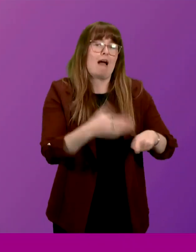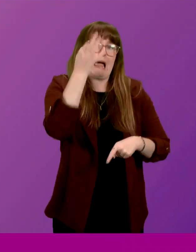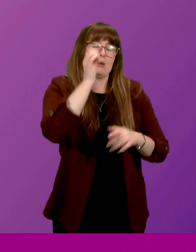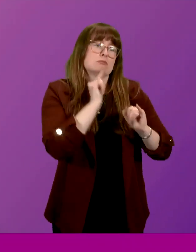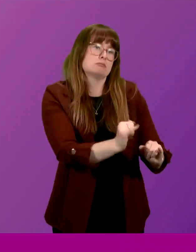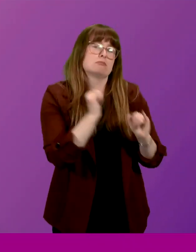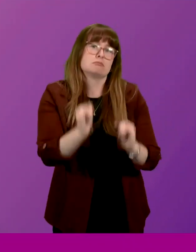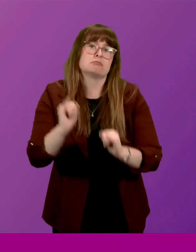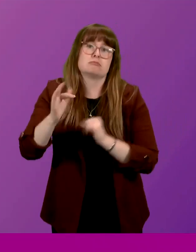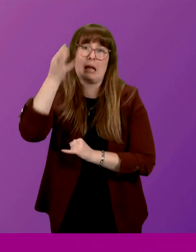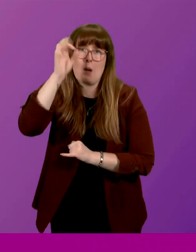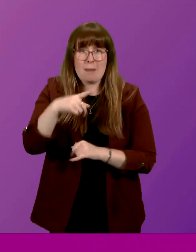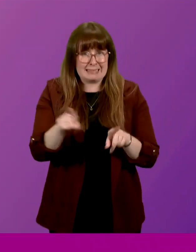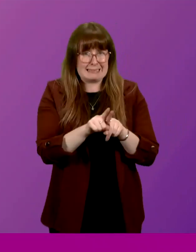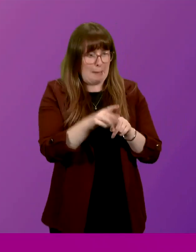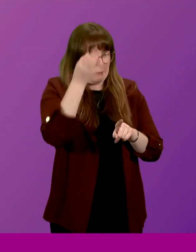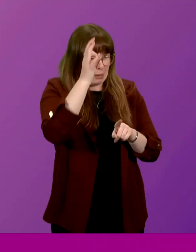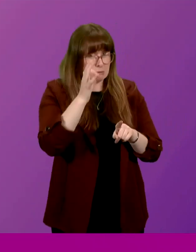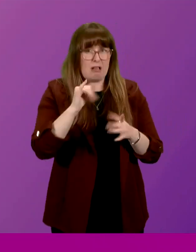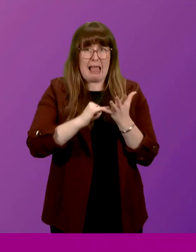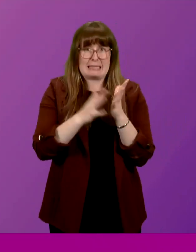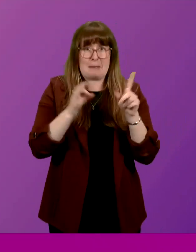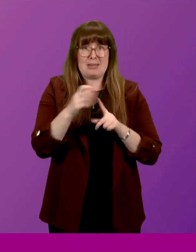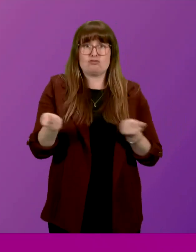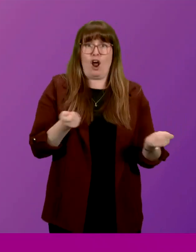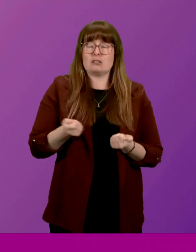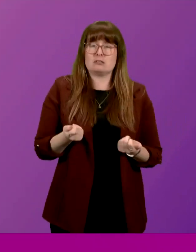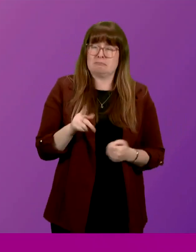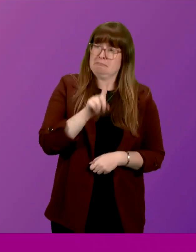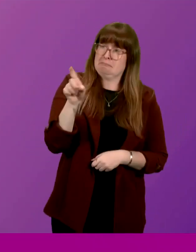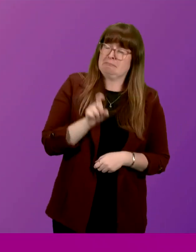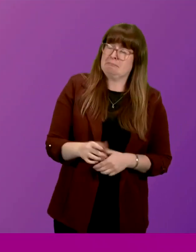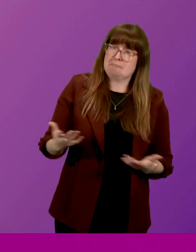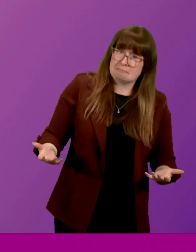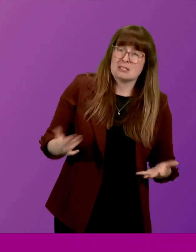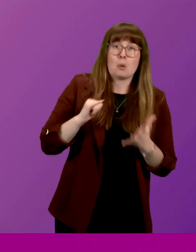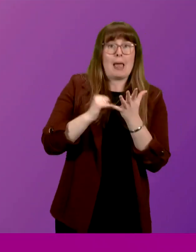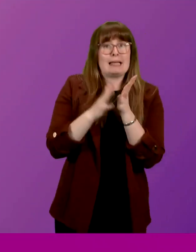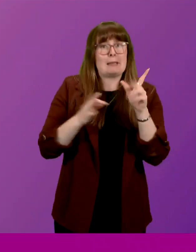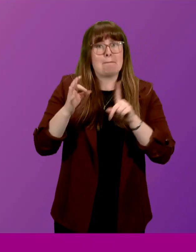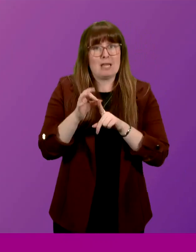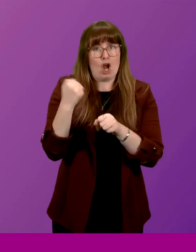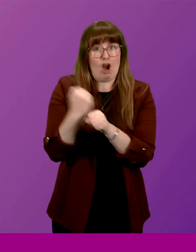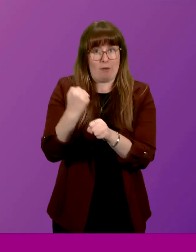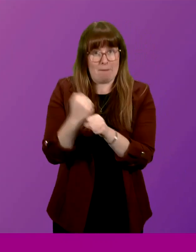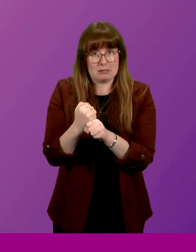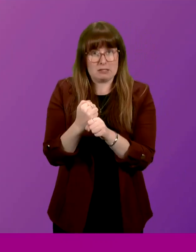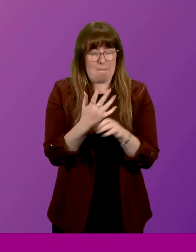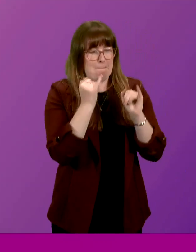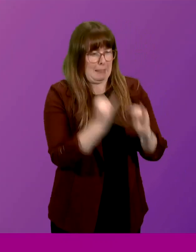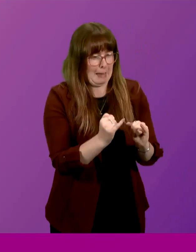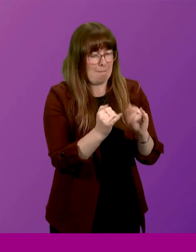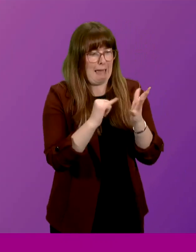when so many of those same councils are run by his party. Let's just get all that straight. So the SNP government is blaming